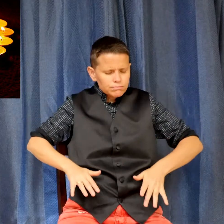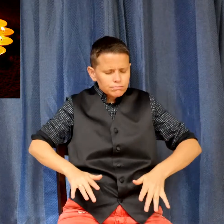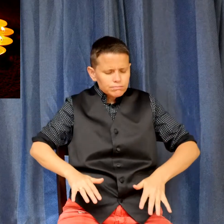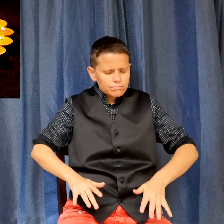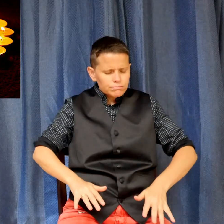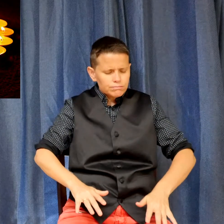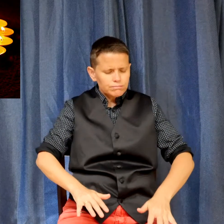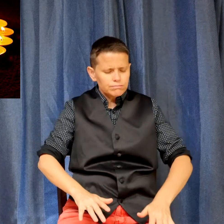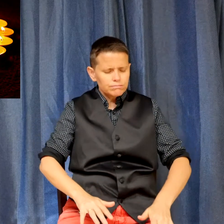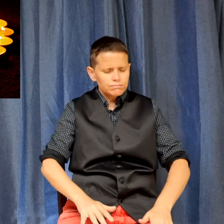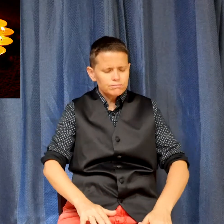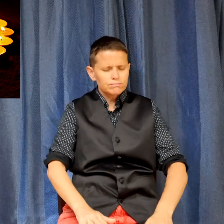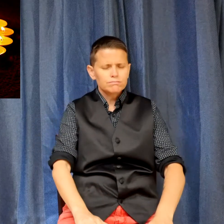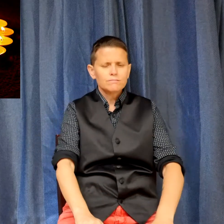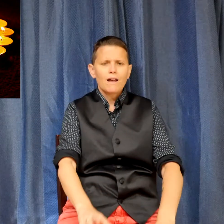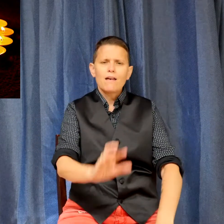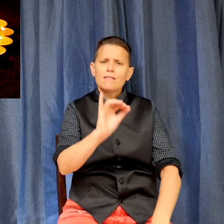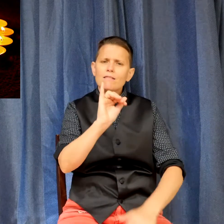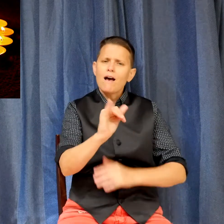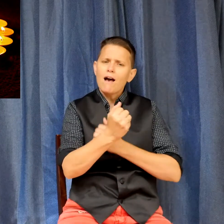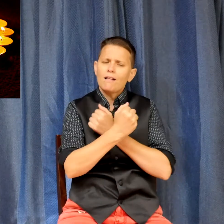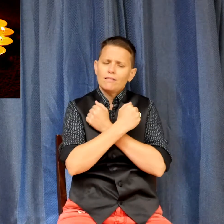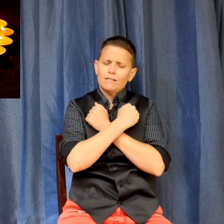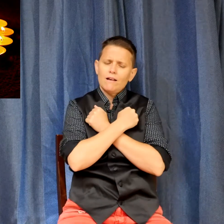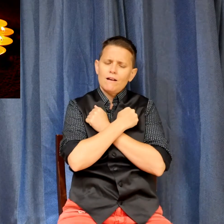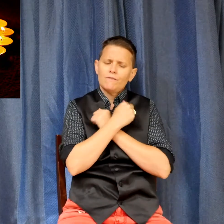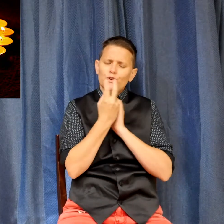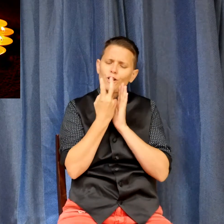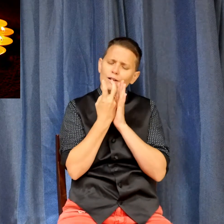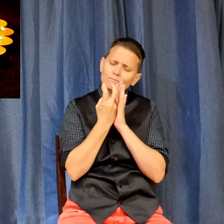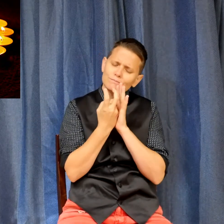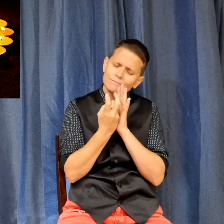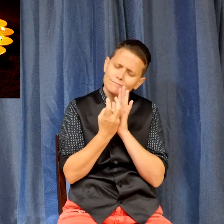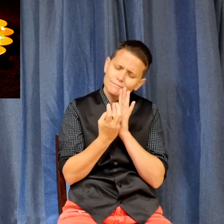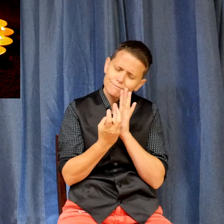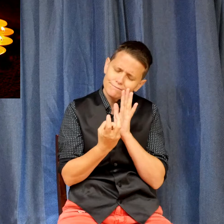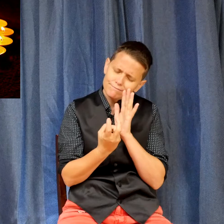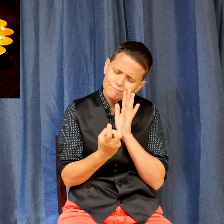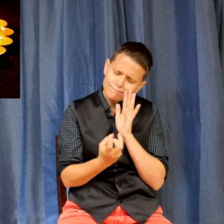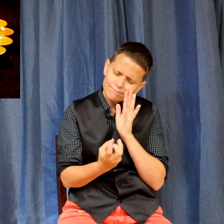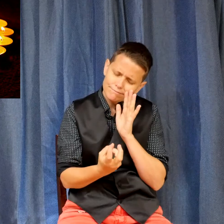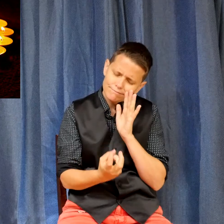until you are marinating and radiating in love.